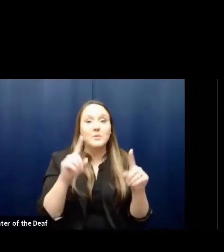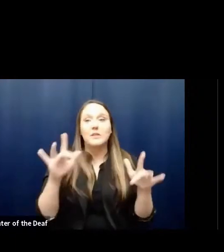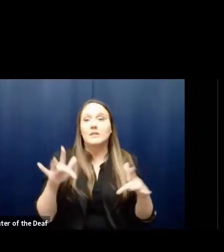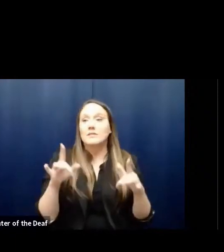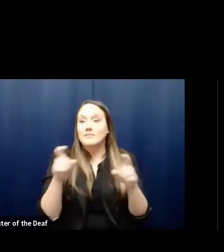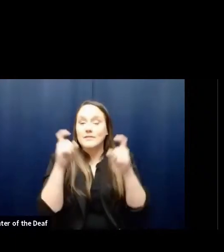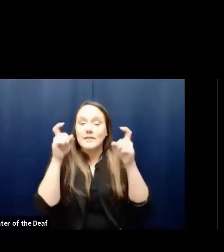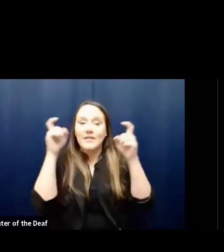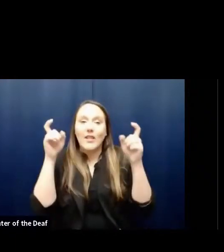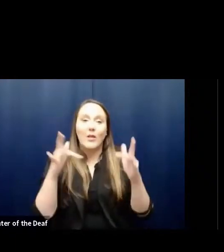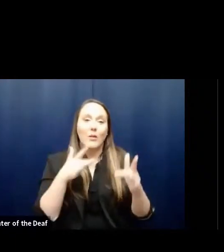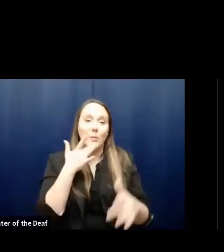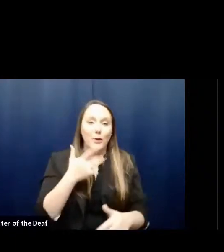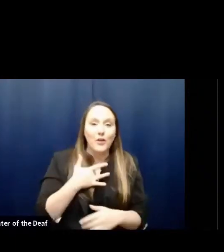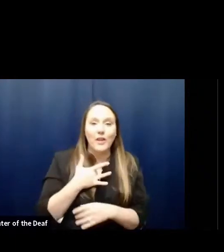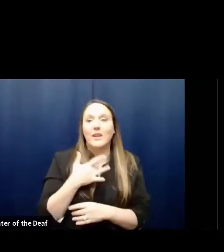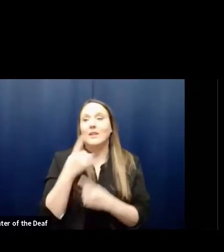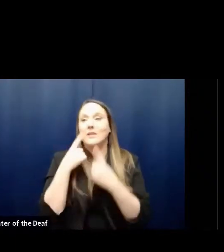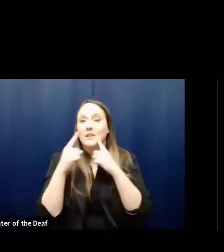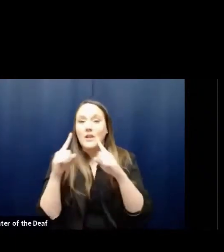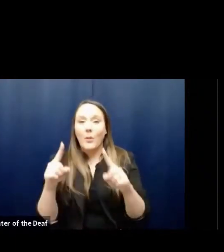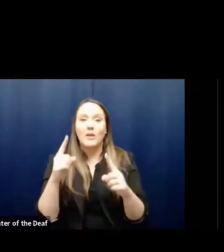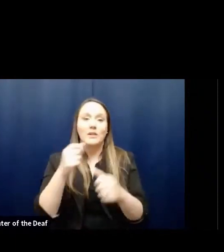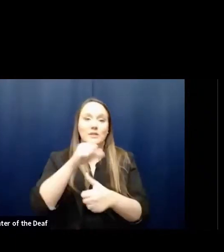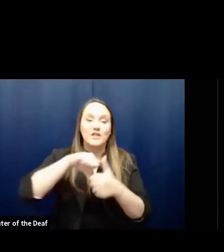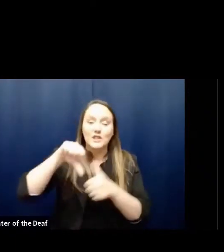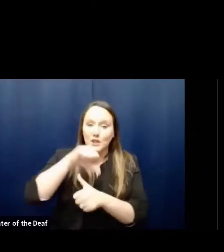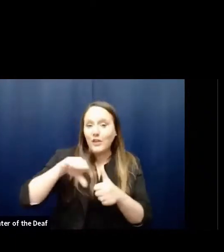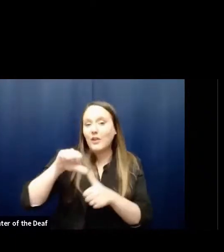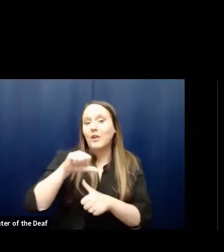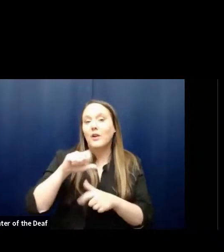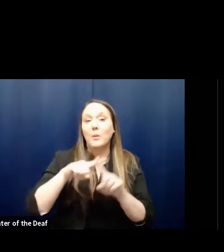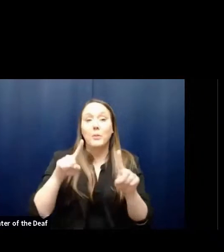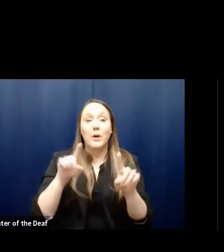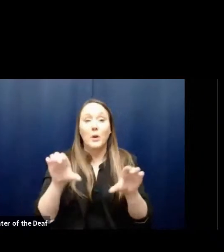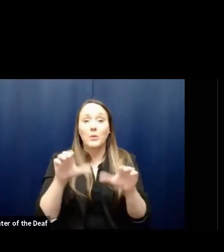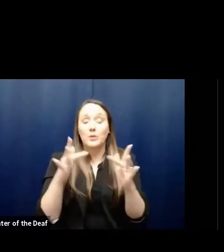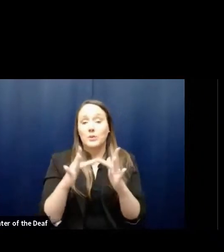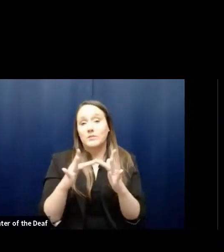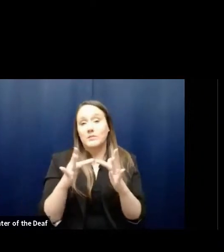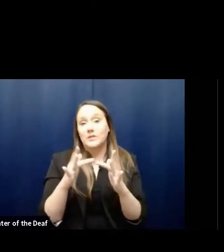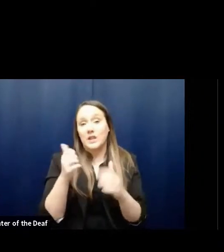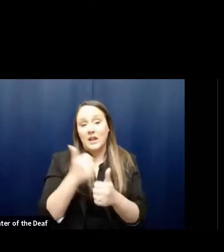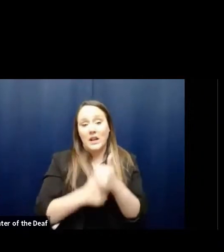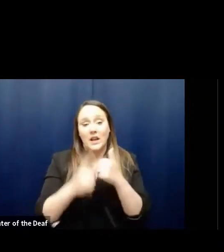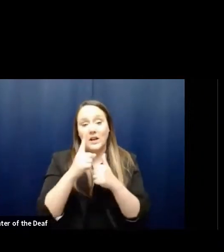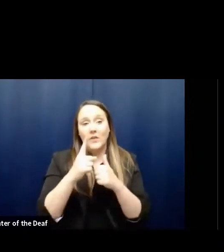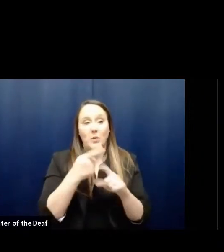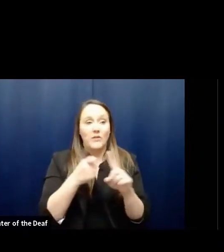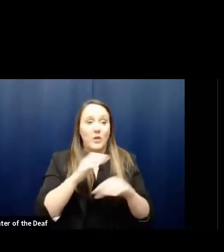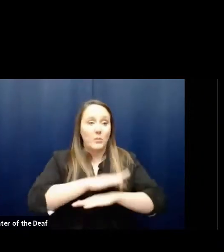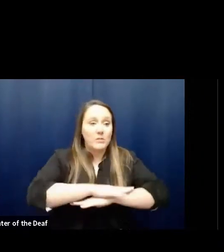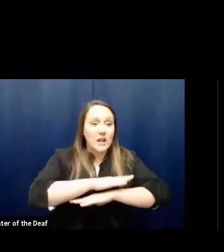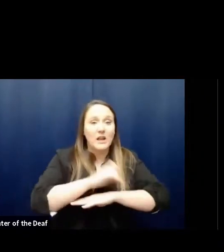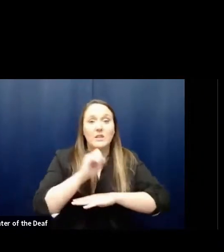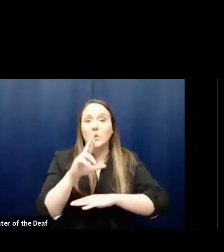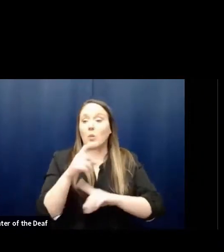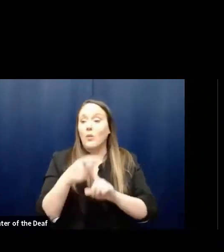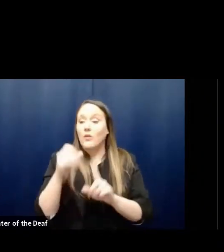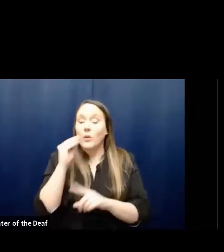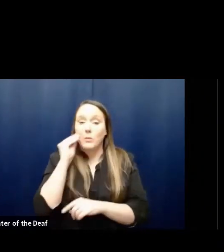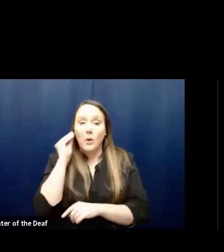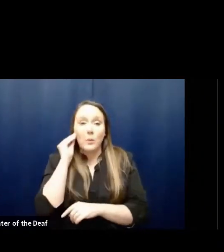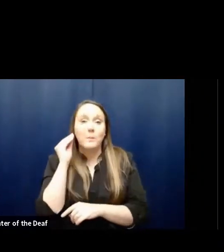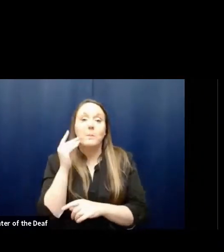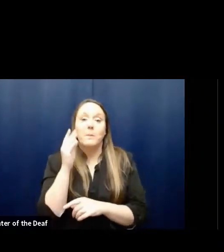birthdays and celebrate accomplishments and celebrate each other. But we're doing it virtually. People will be doing it from their desk, or if they're working from home. We won't